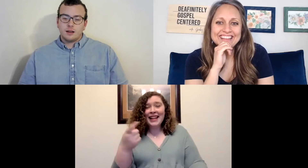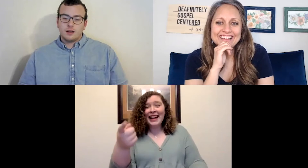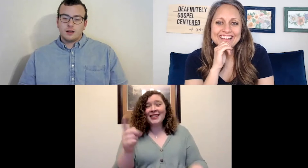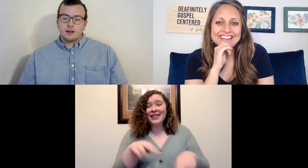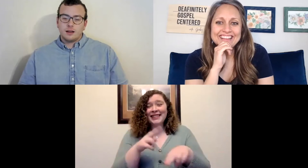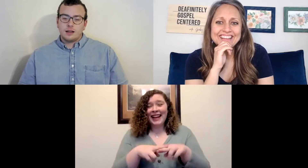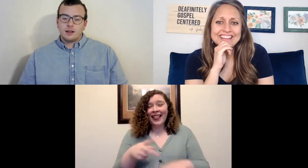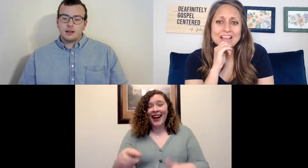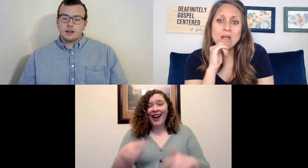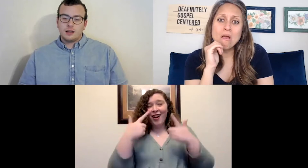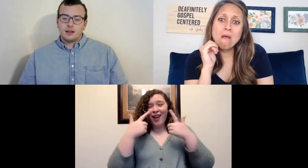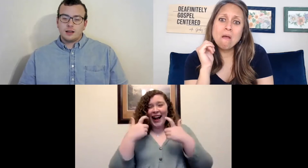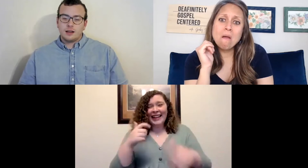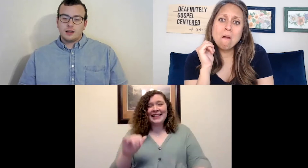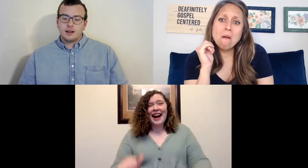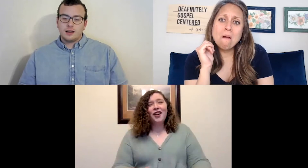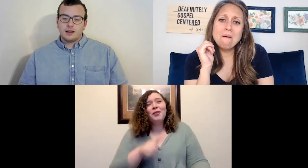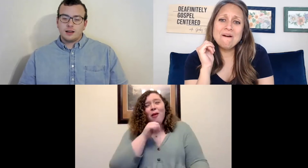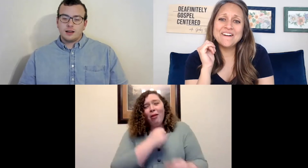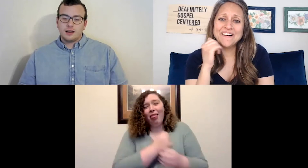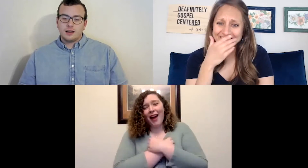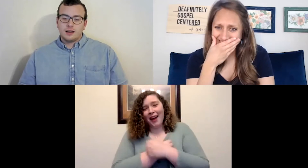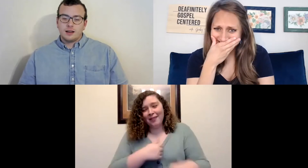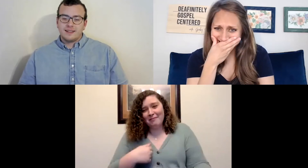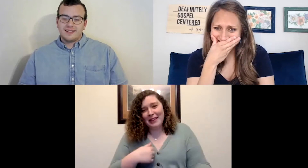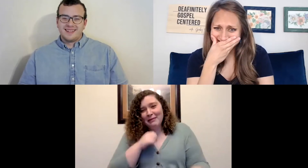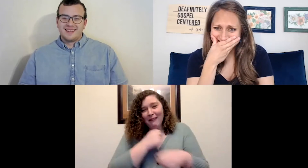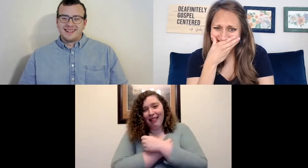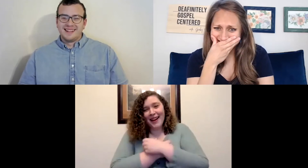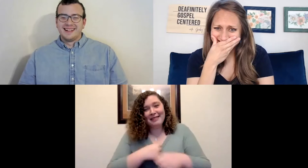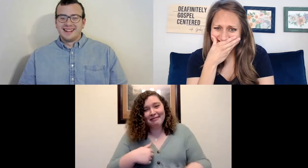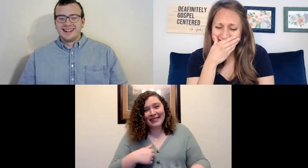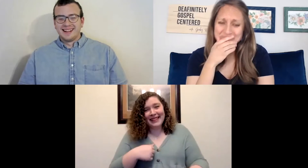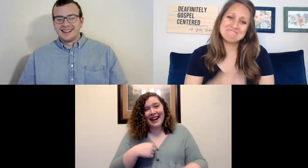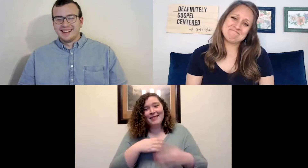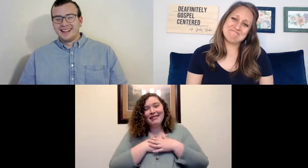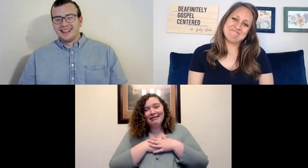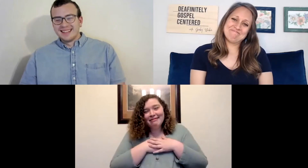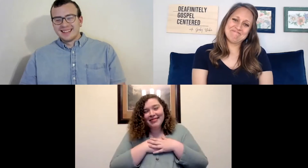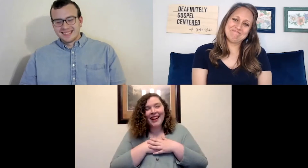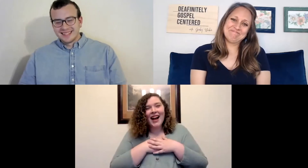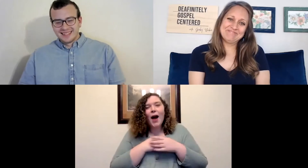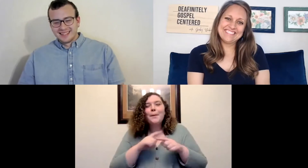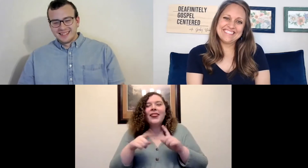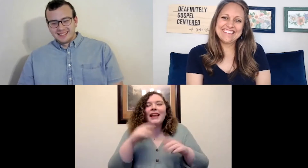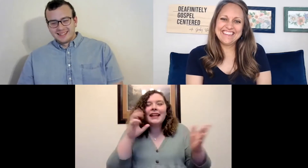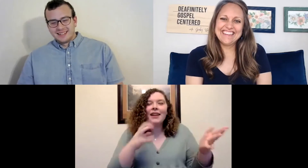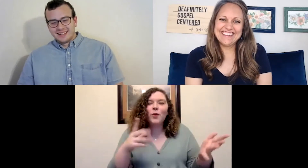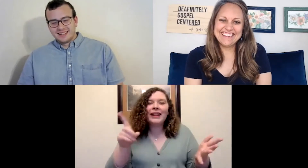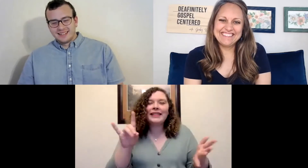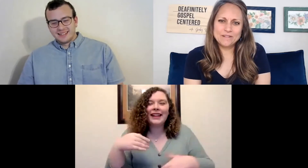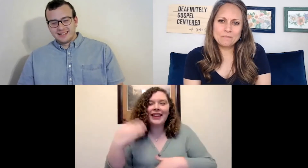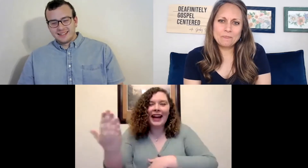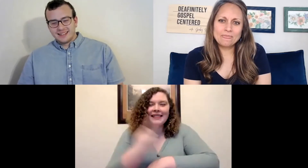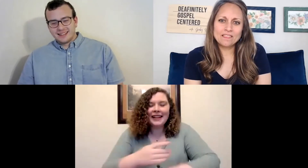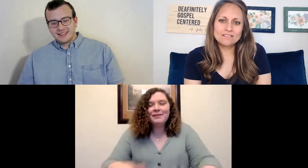TV cabinet. And she finally realized. She opened the TV cabinet, and he was sitting in there crying, saying, you don't love me. You don't love me. Oh, it